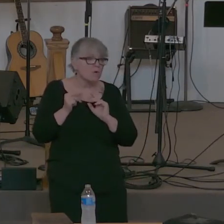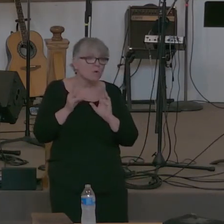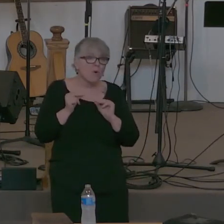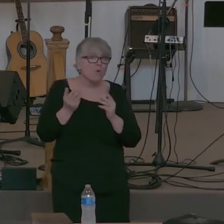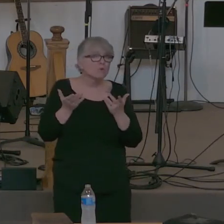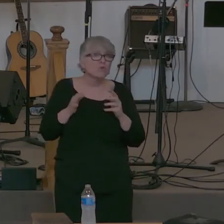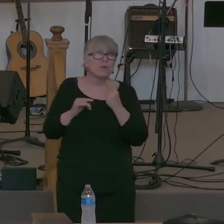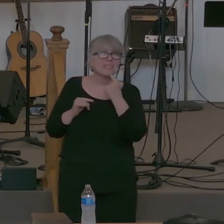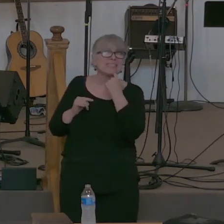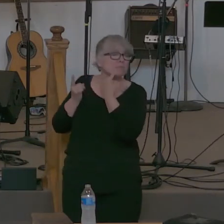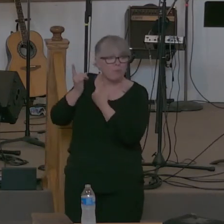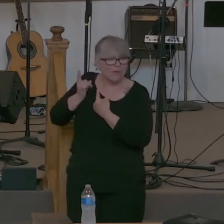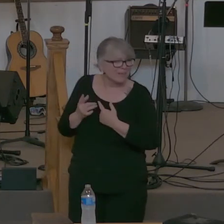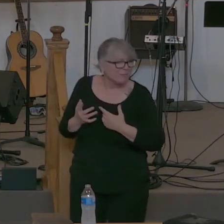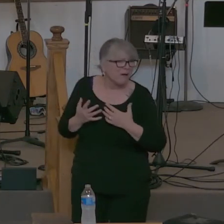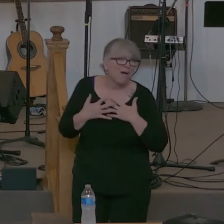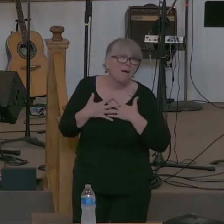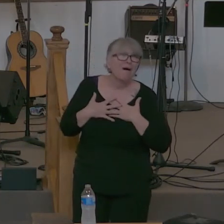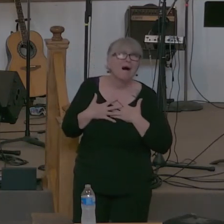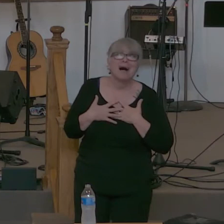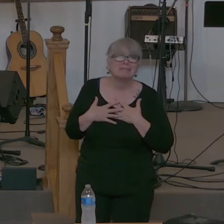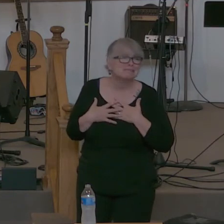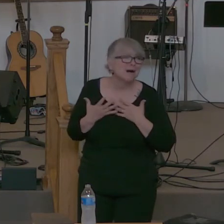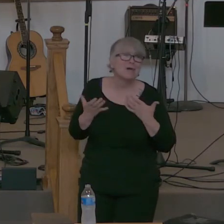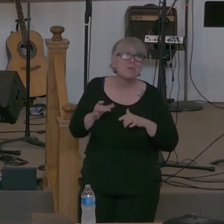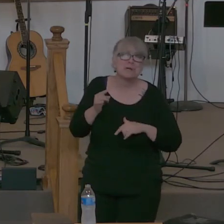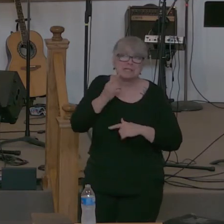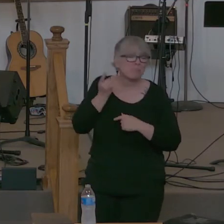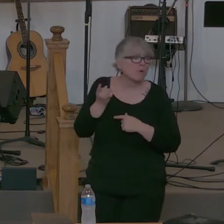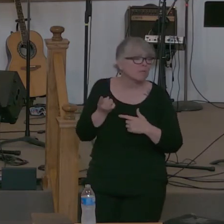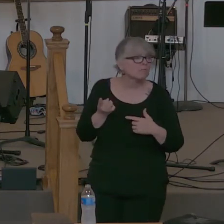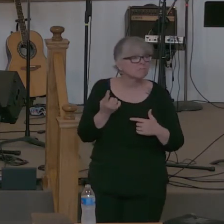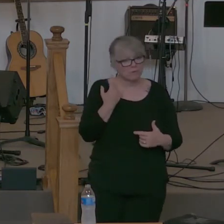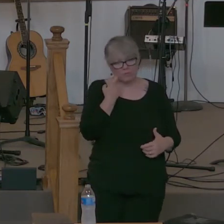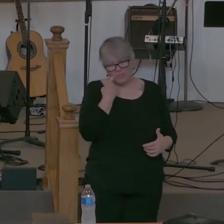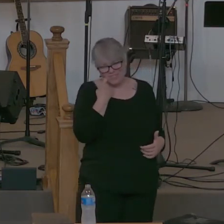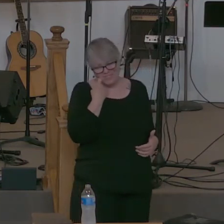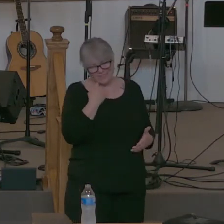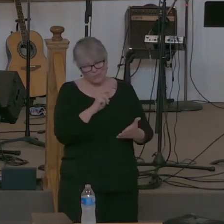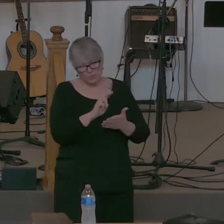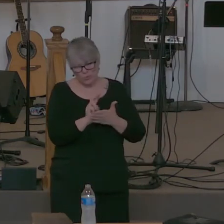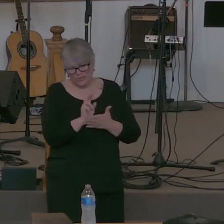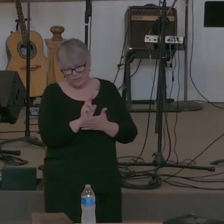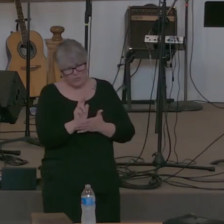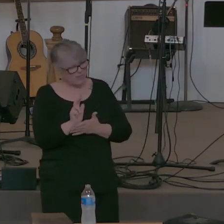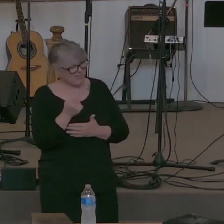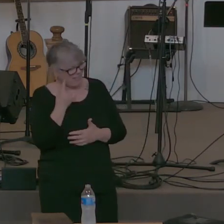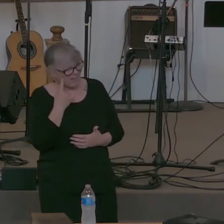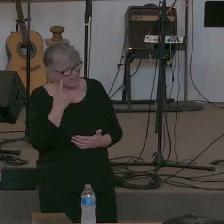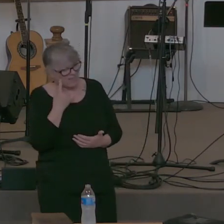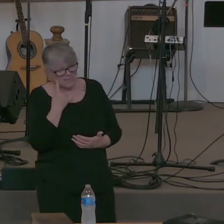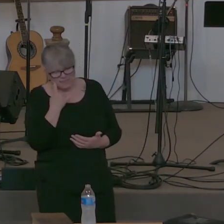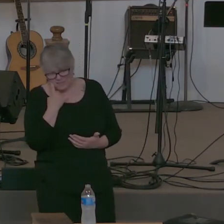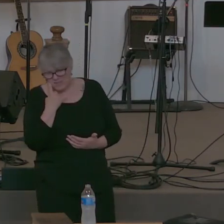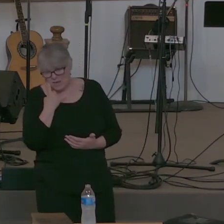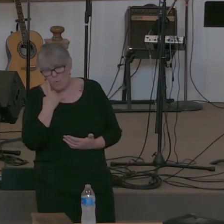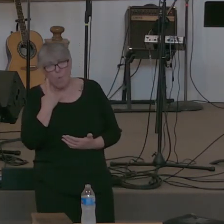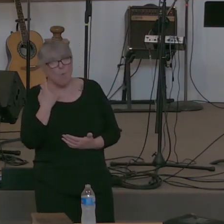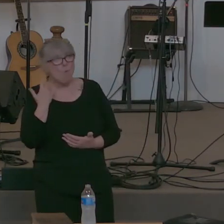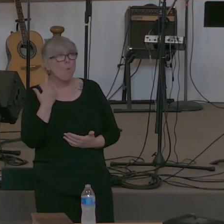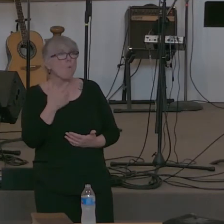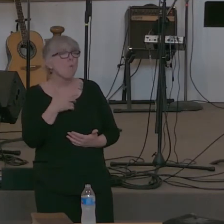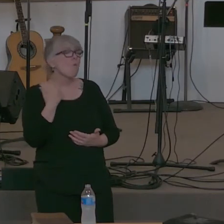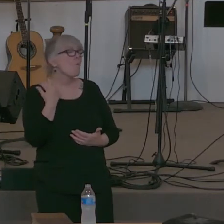him. I don't know about you, but this last, it's been a couple weeks, 3 weeks, that things have been crazy.